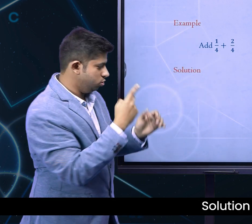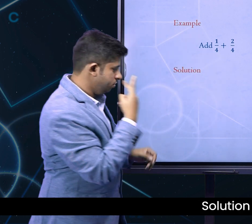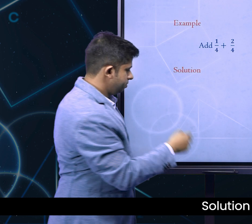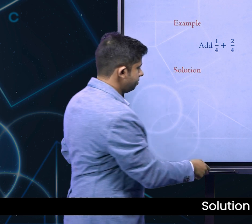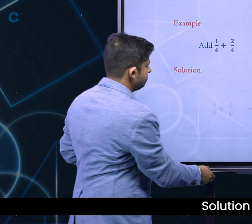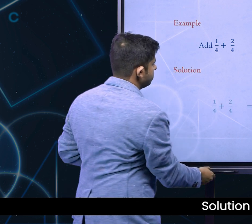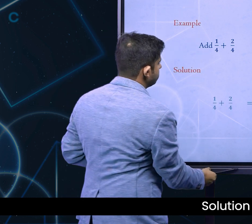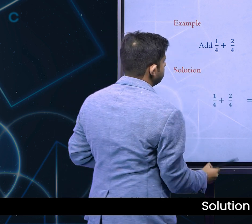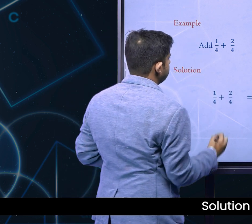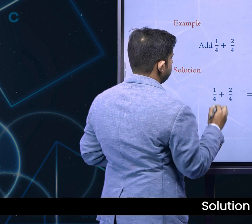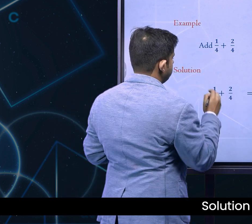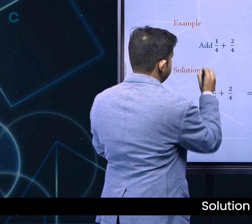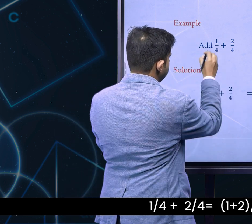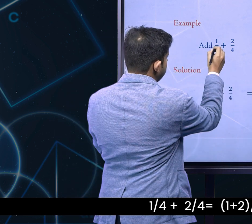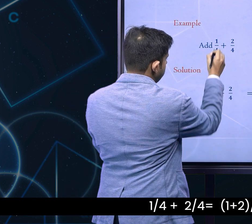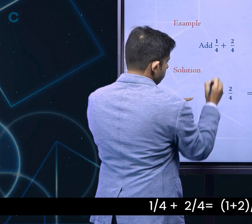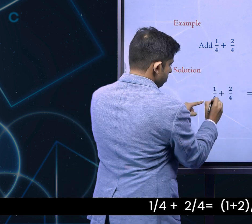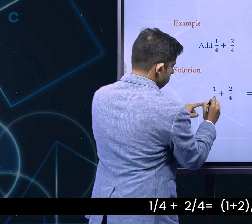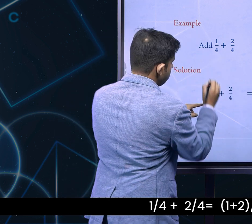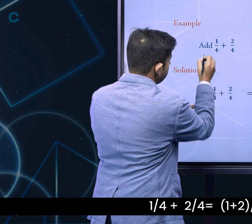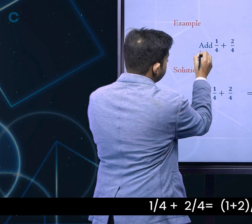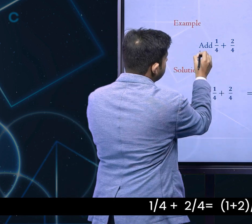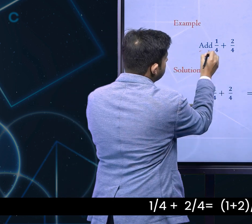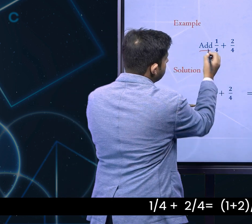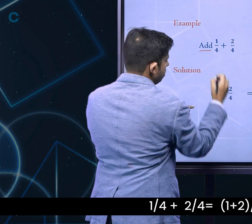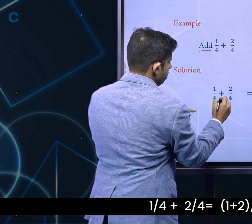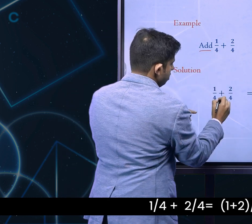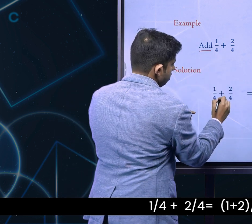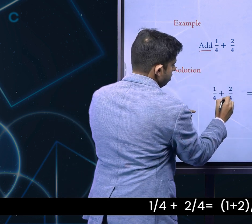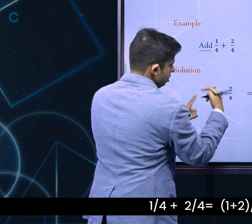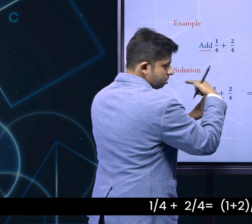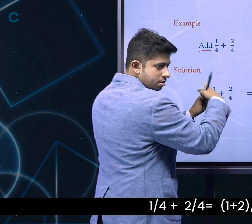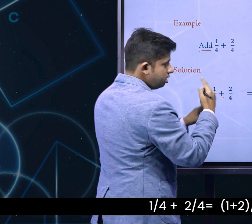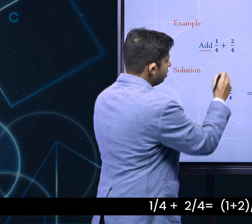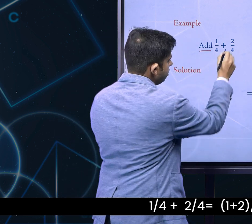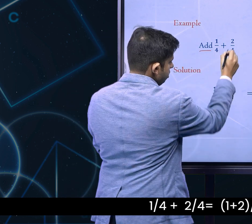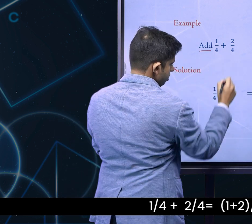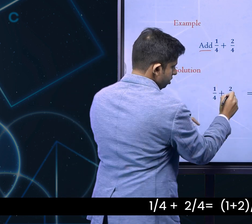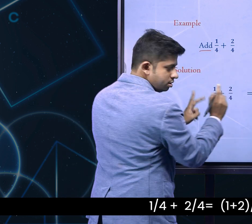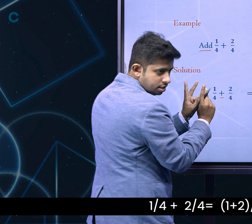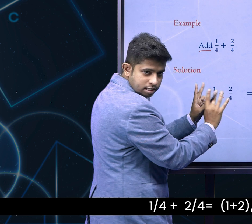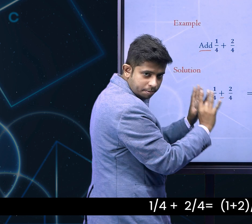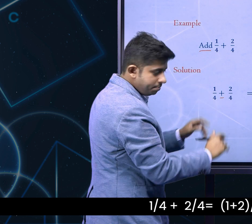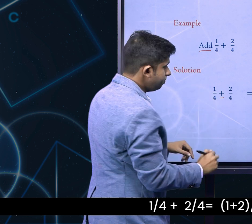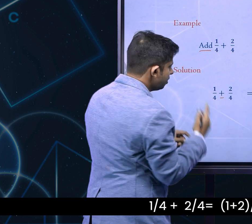Solution. 1 by 4 plus 2 by 4 is equal to